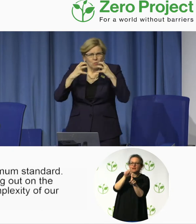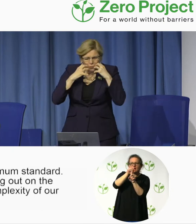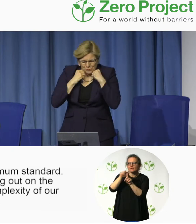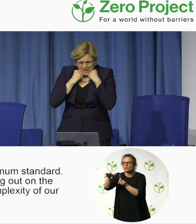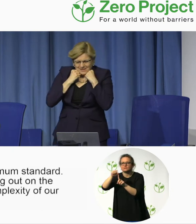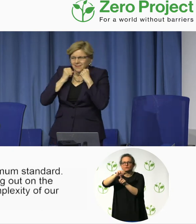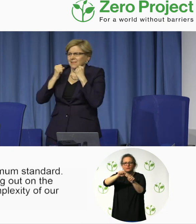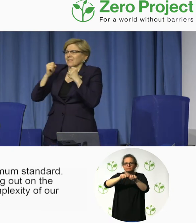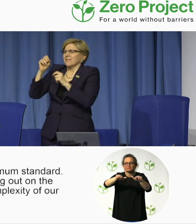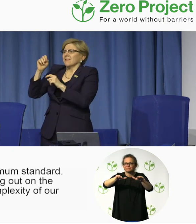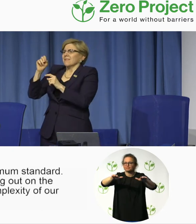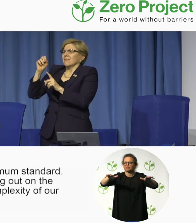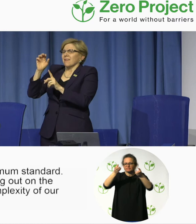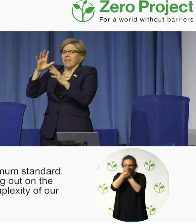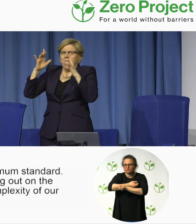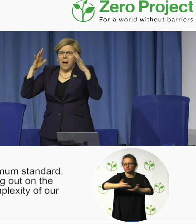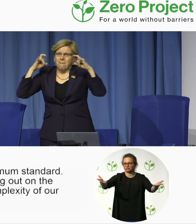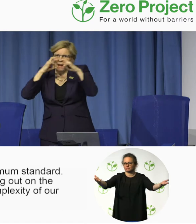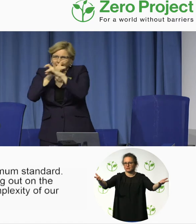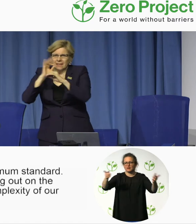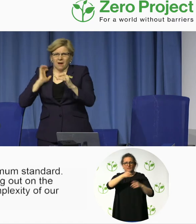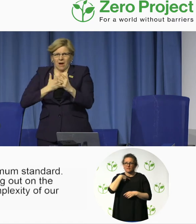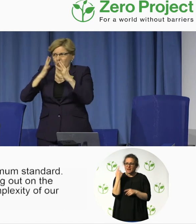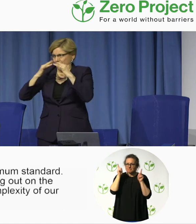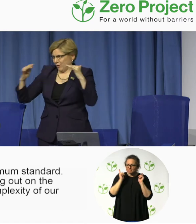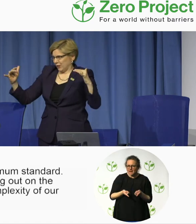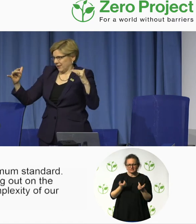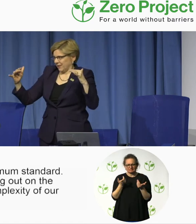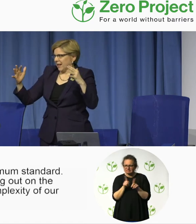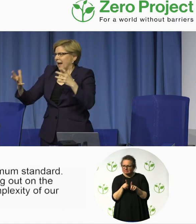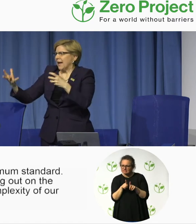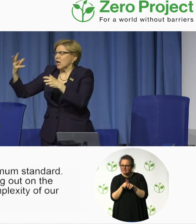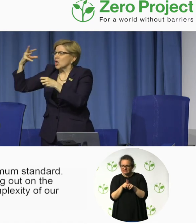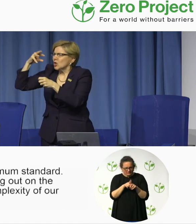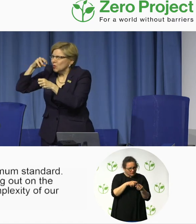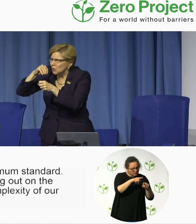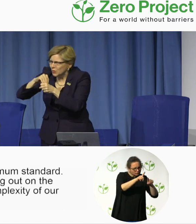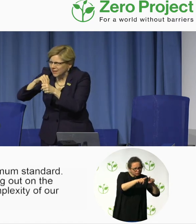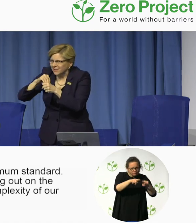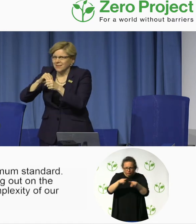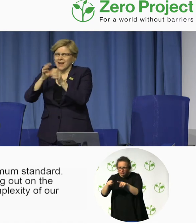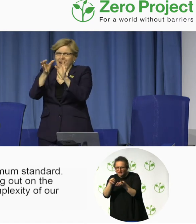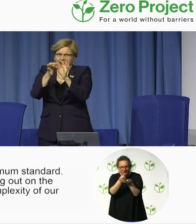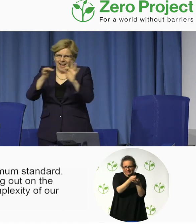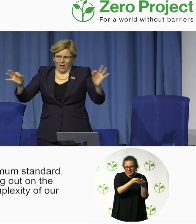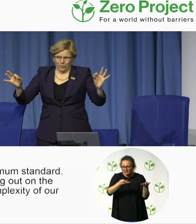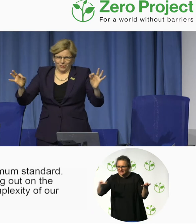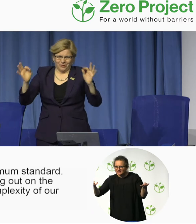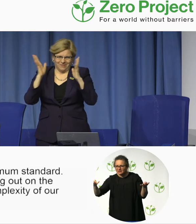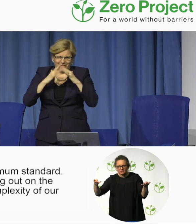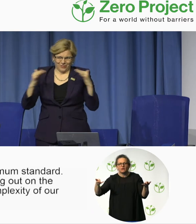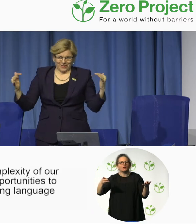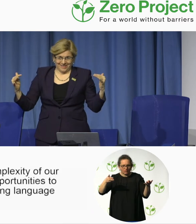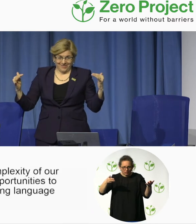of missing out on the opportunities to embrace the complexities of our diversity,